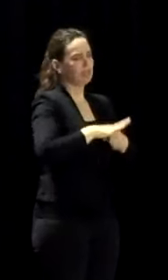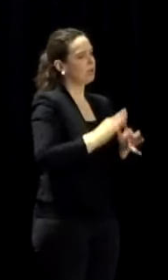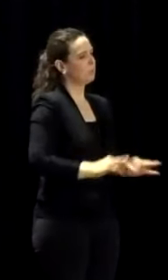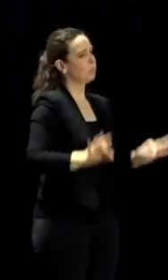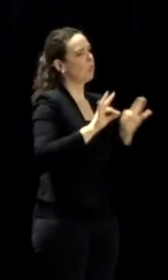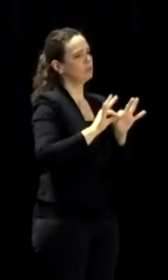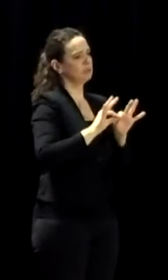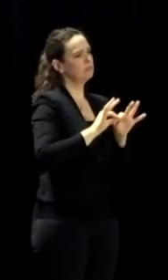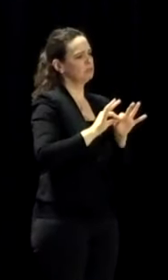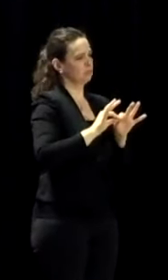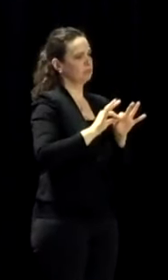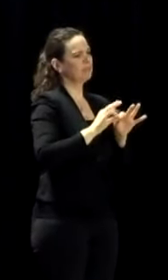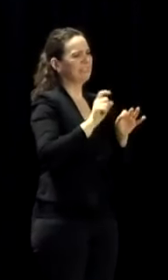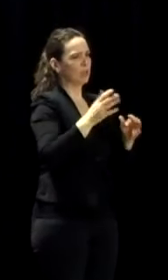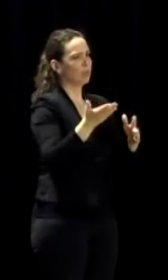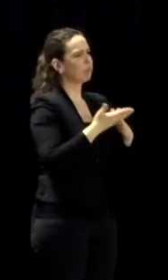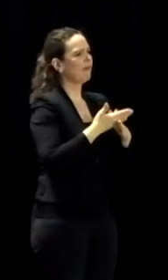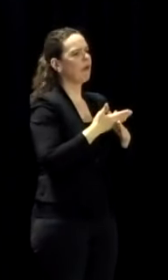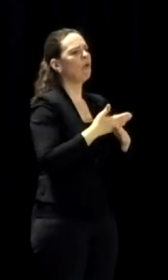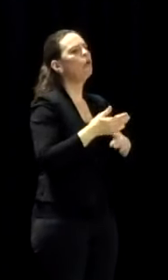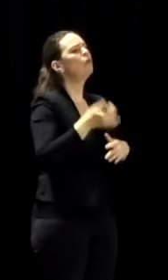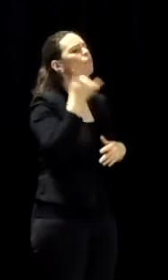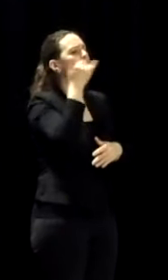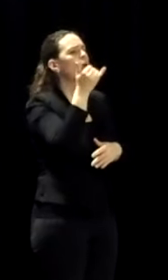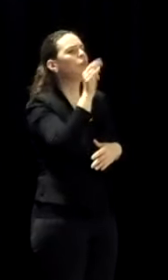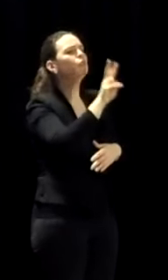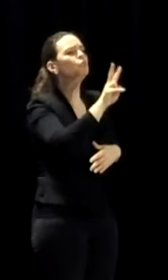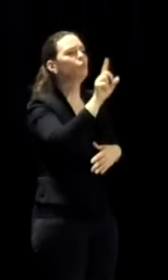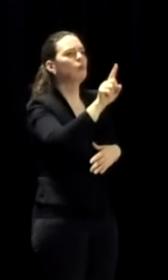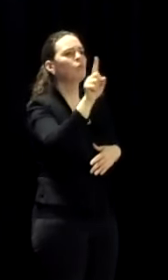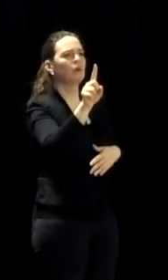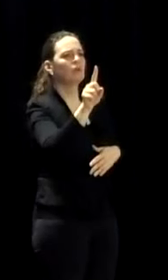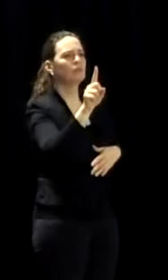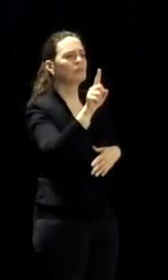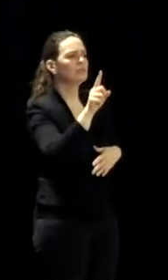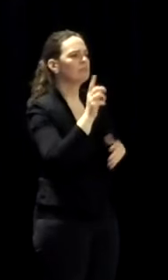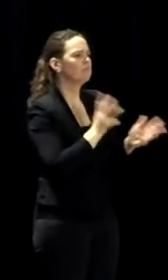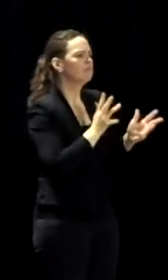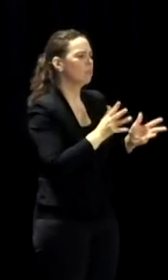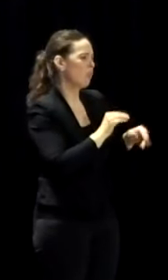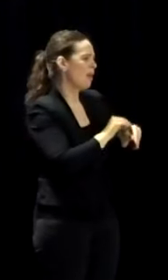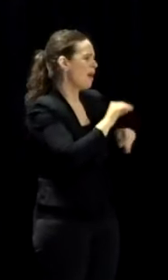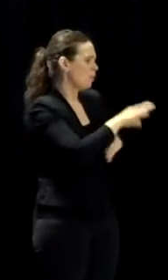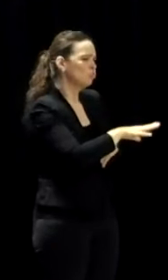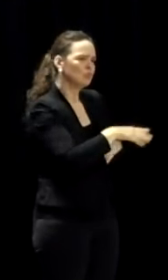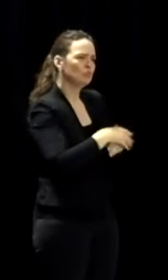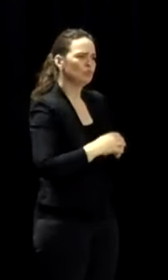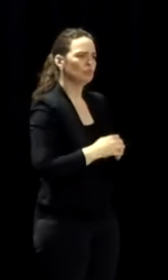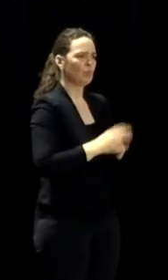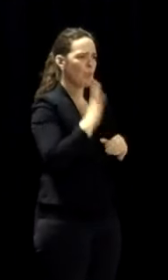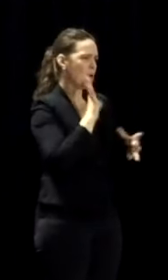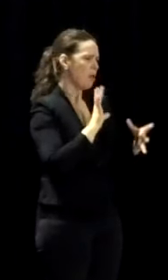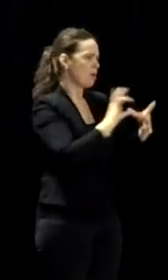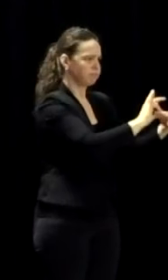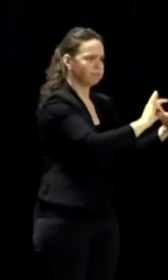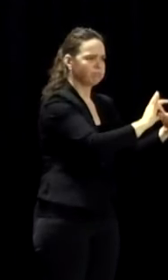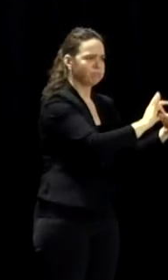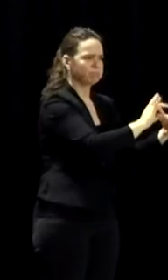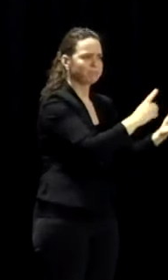need a break, call 211. We have mental health professionals there that can help get you through this, work on some